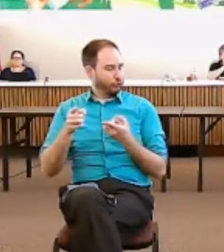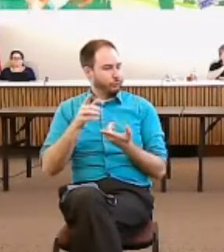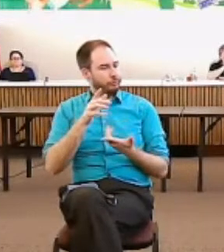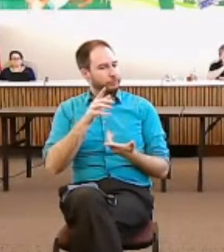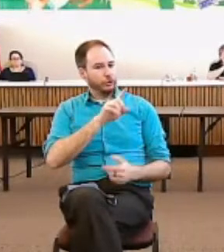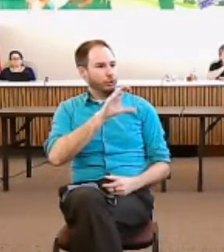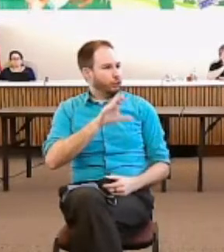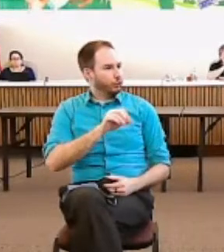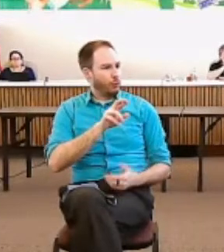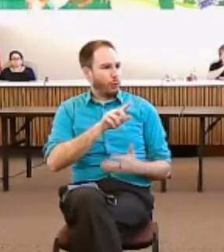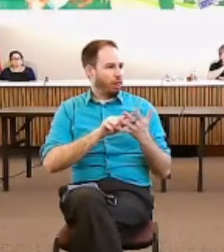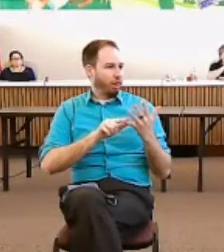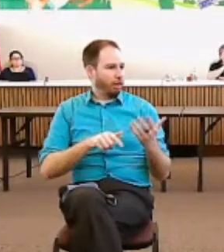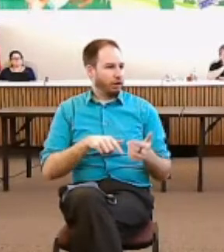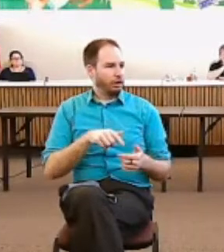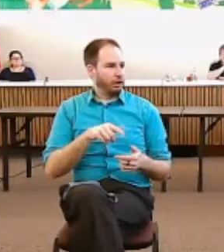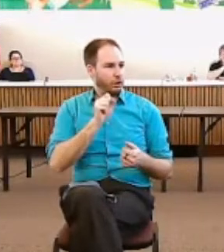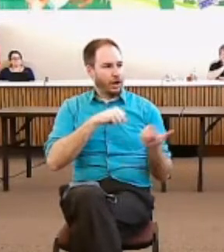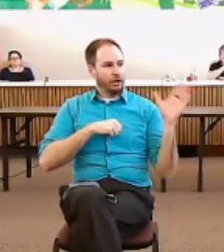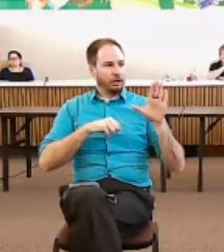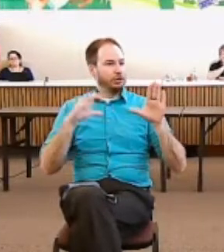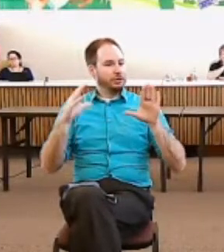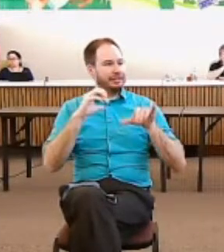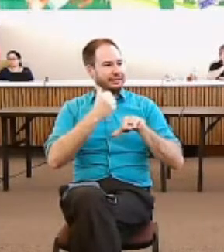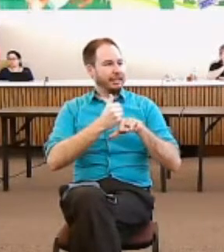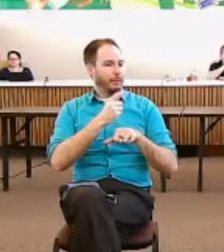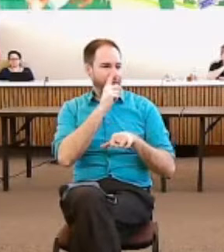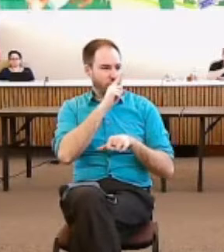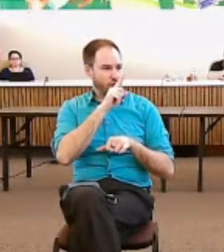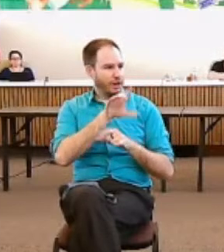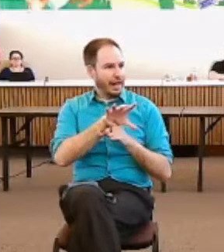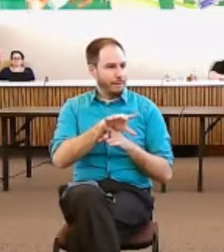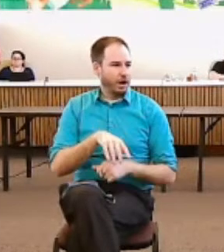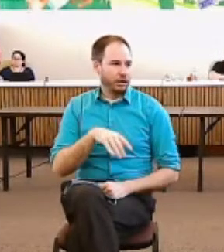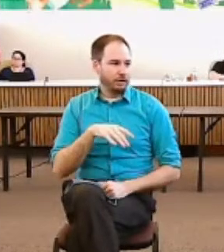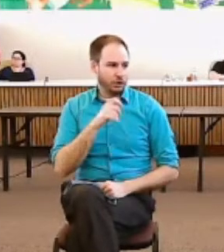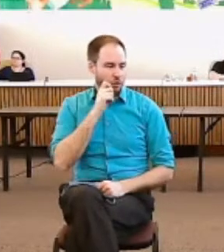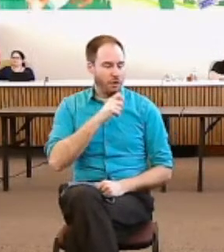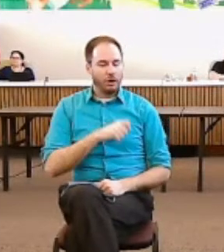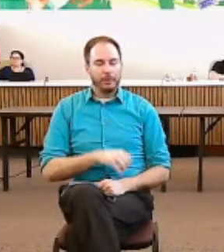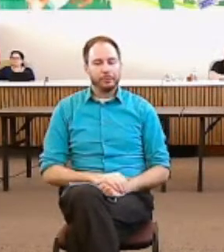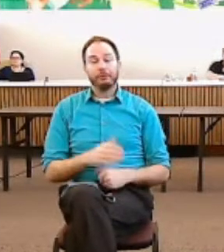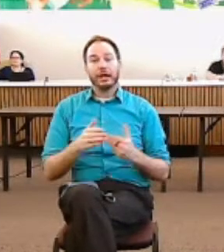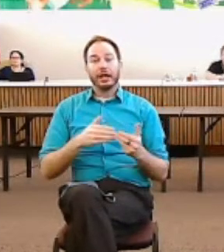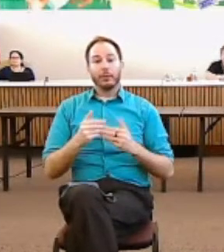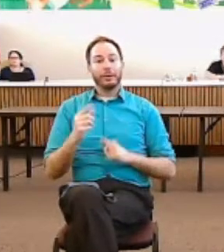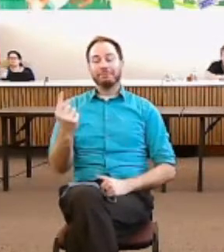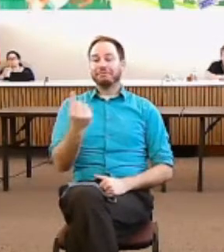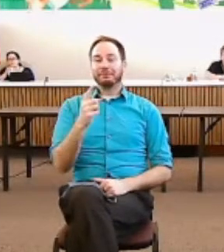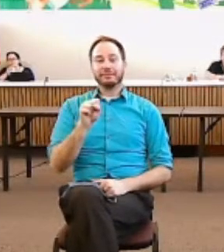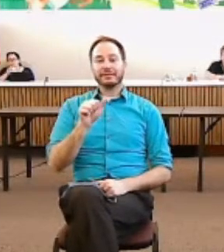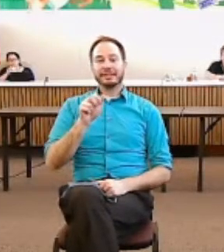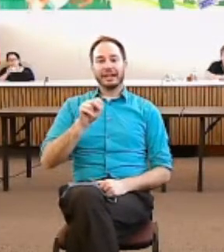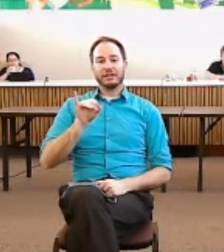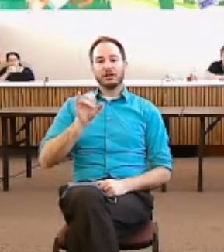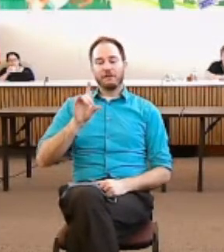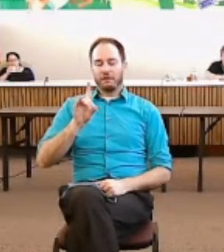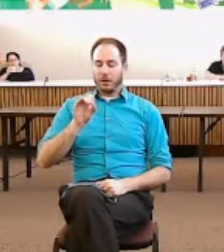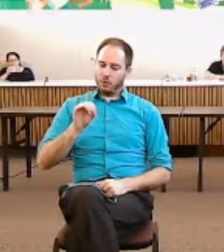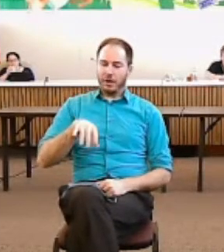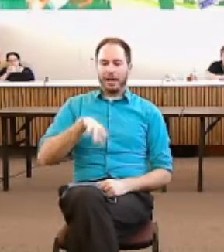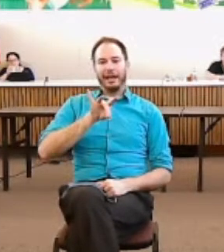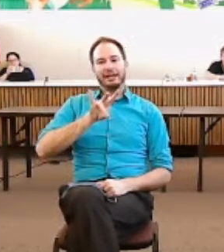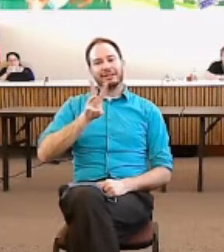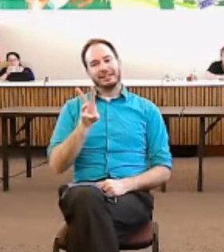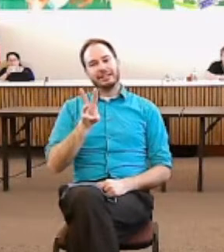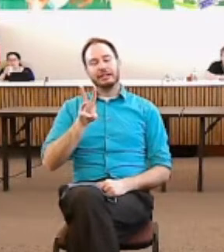Thank you. We're all set? Yep. Sam DeSalvo, 876 Middle